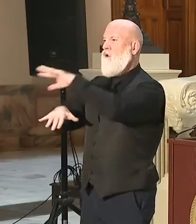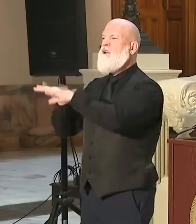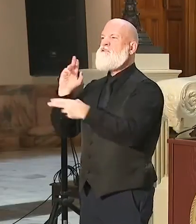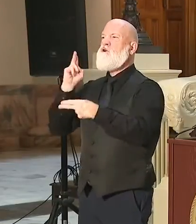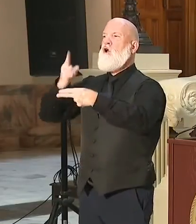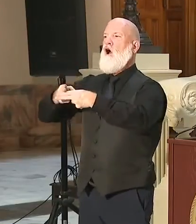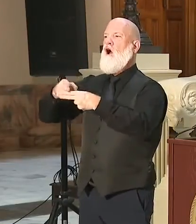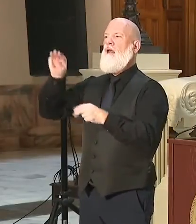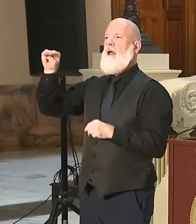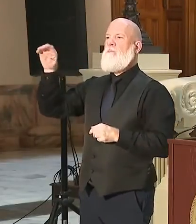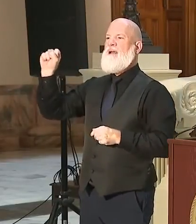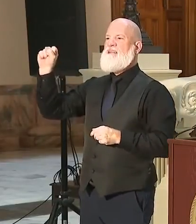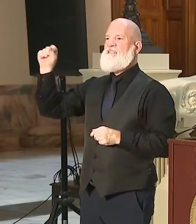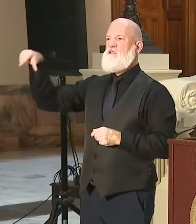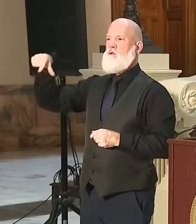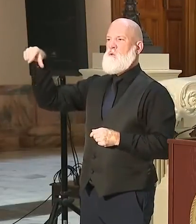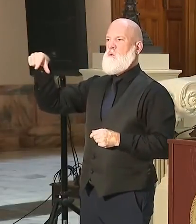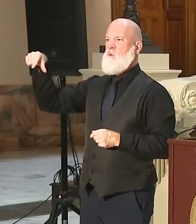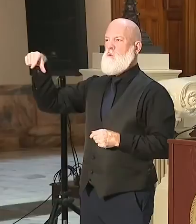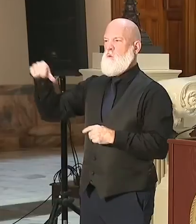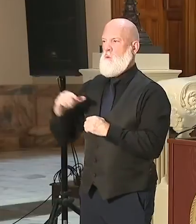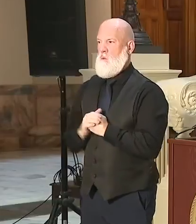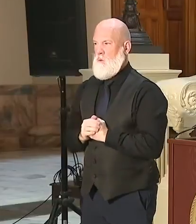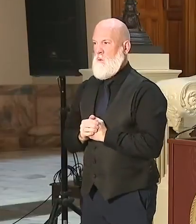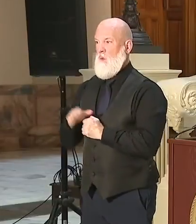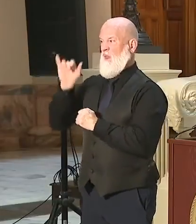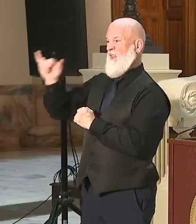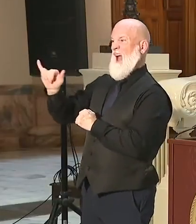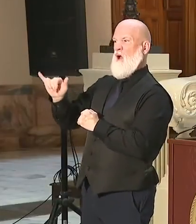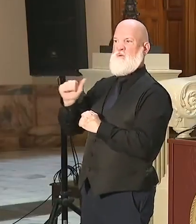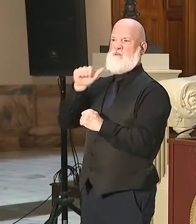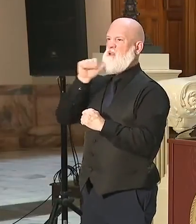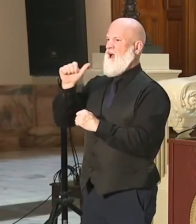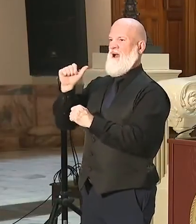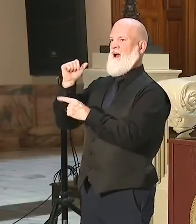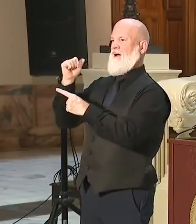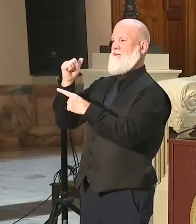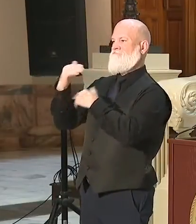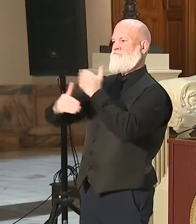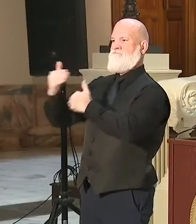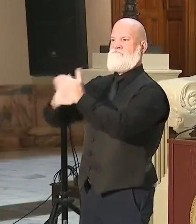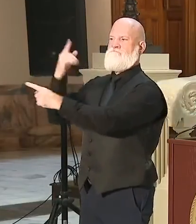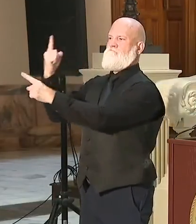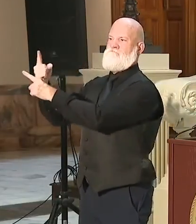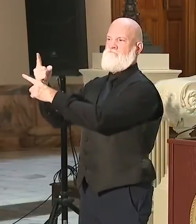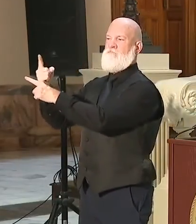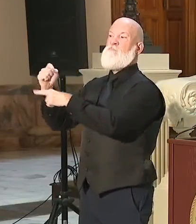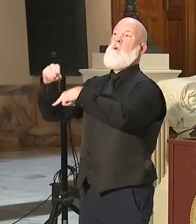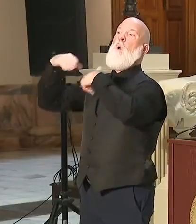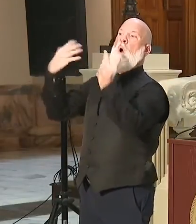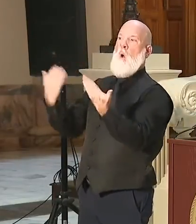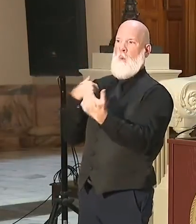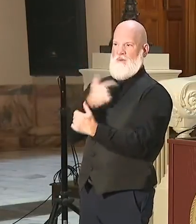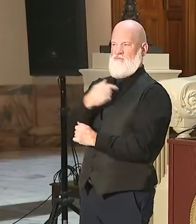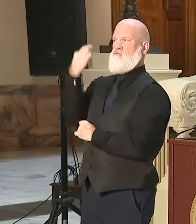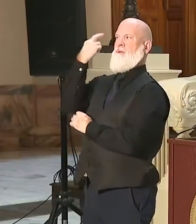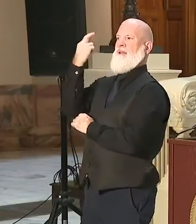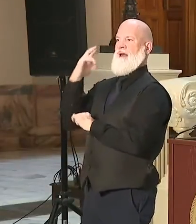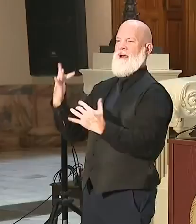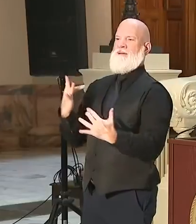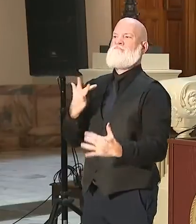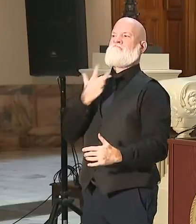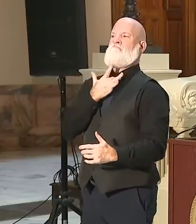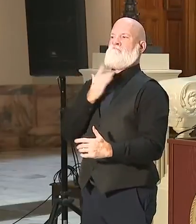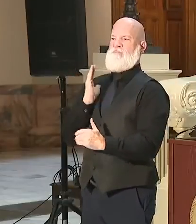done incorrectly. Dominion said, yep, we messed that up, our fault, and that's what held them up. So in doing that, it sort